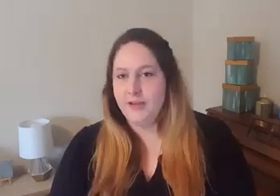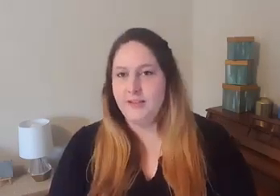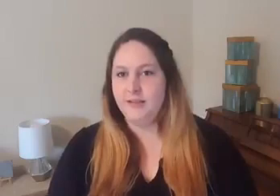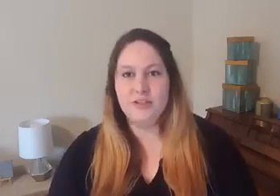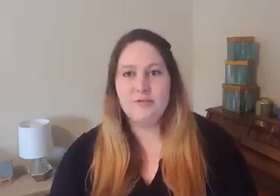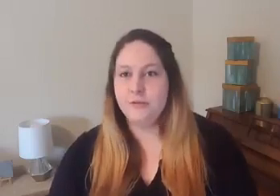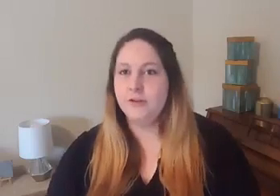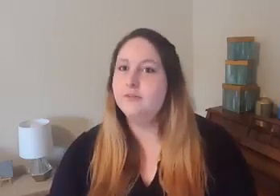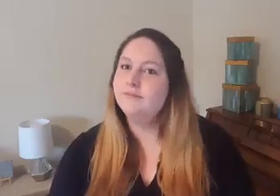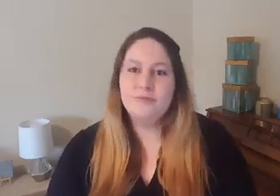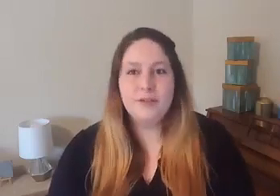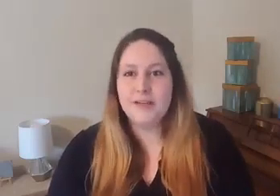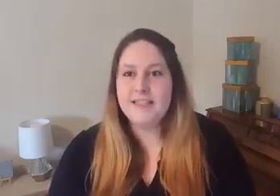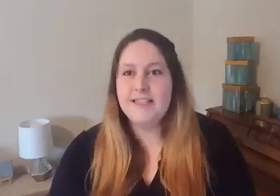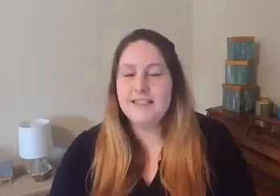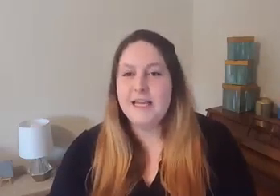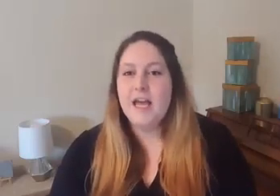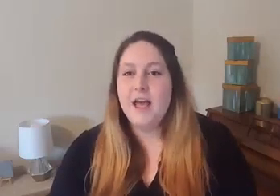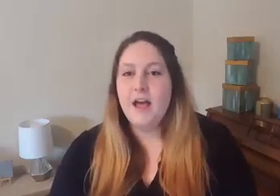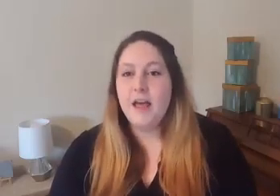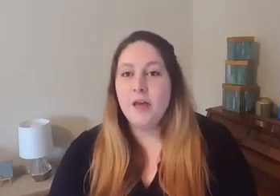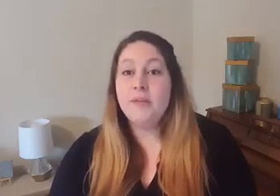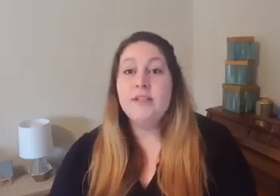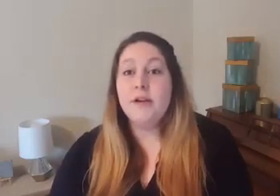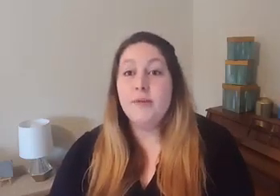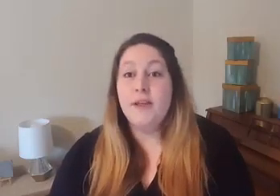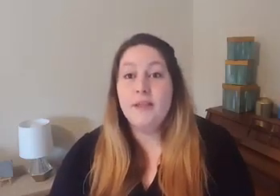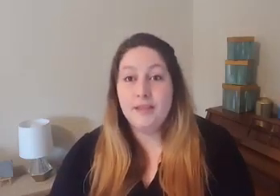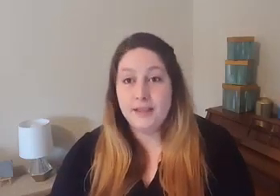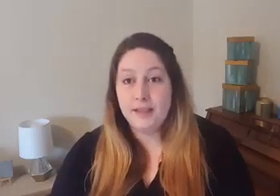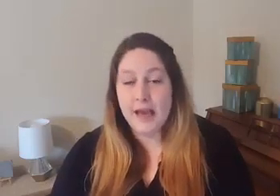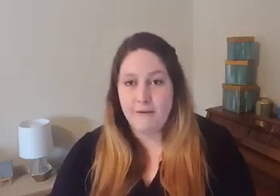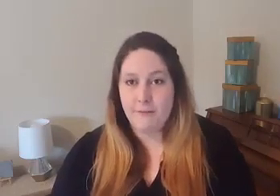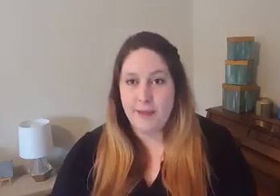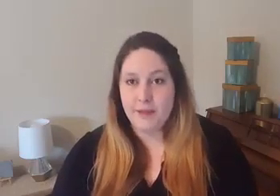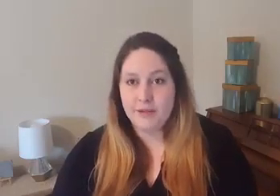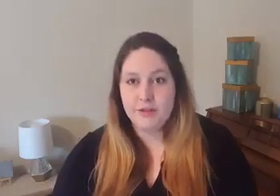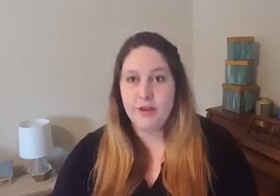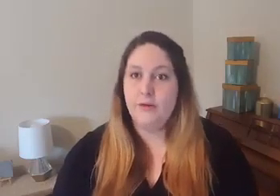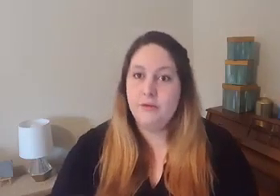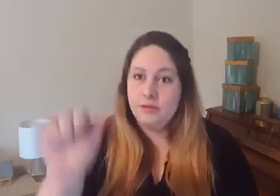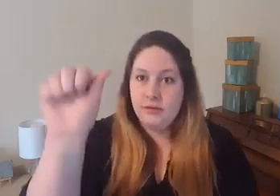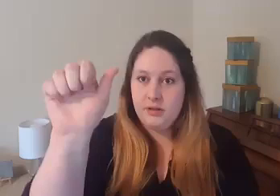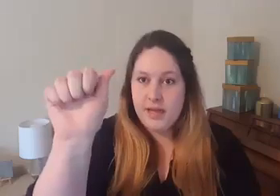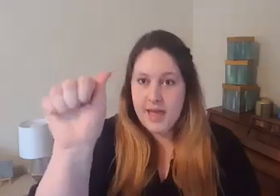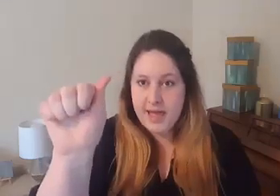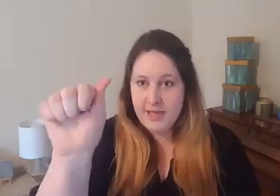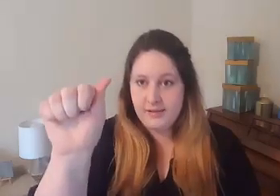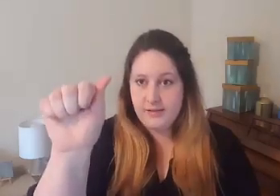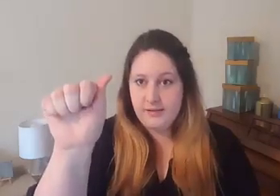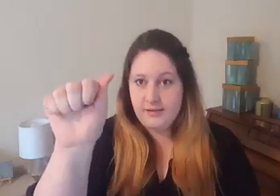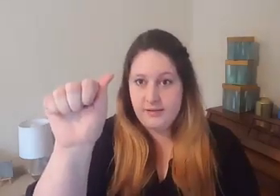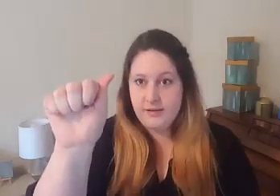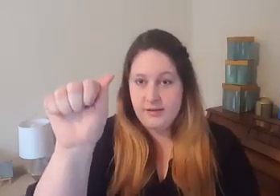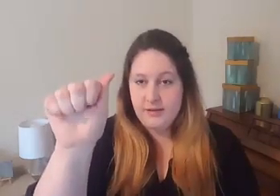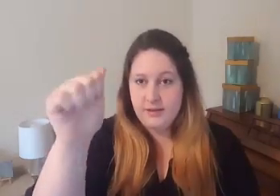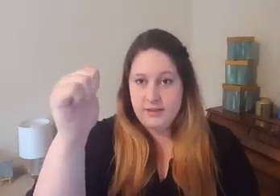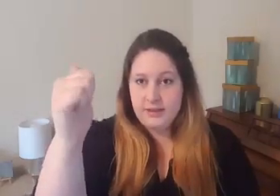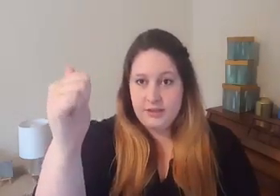lesson just for funsies. Let's start with the alphabet. So, A. And see, it's just a